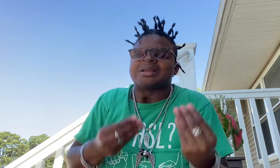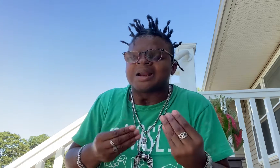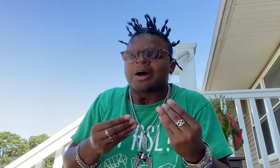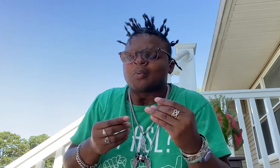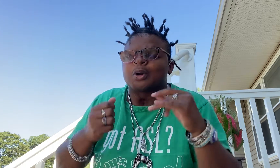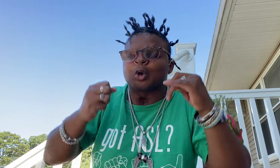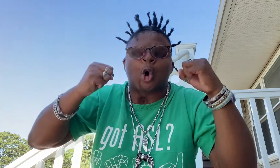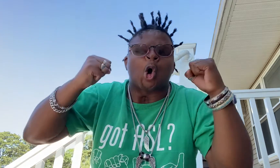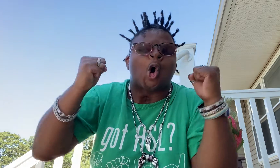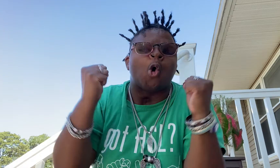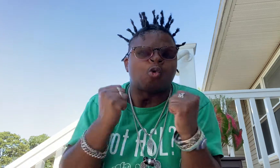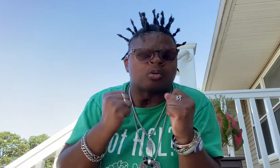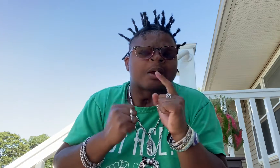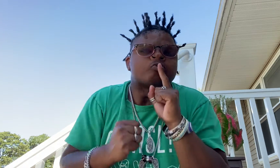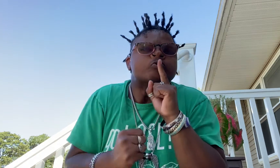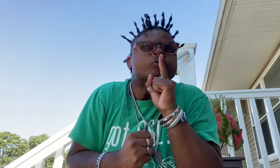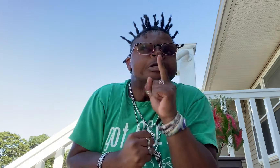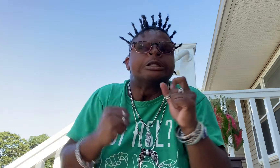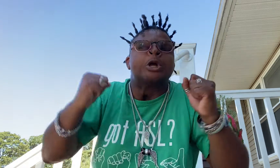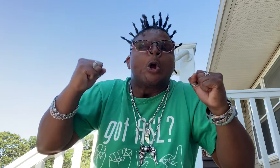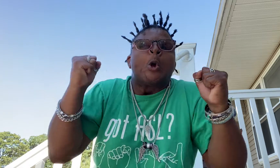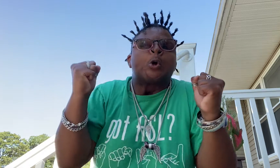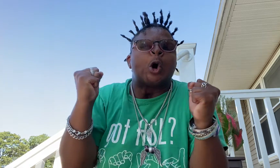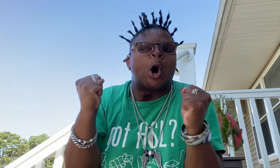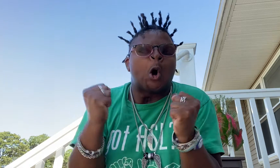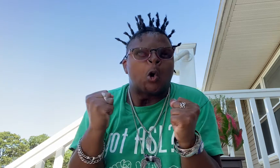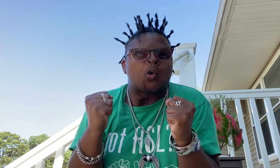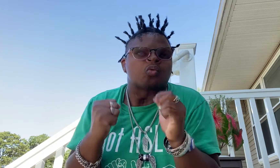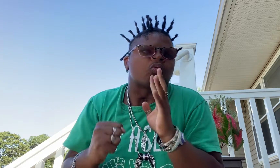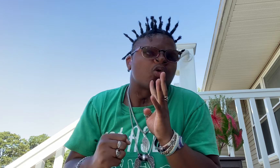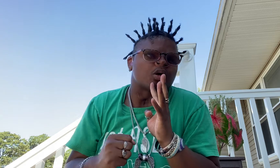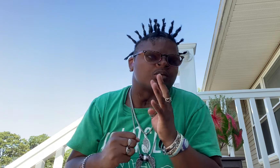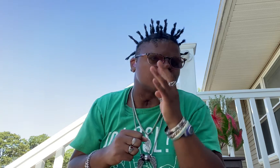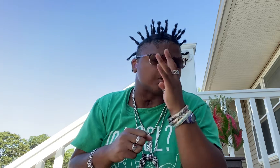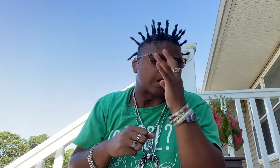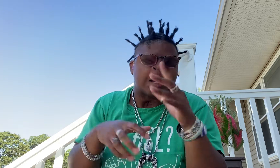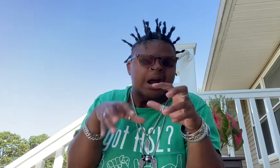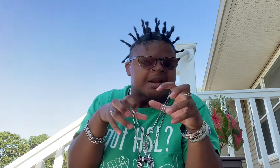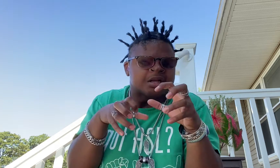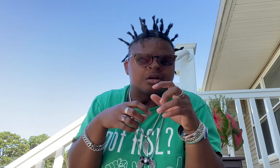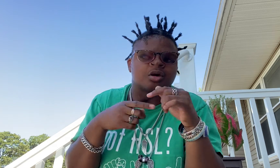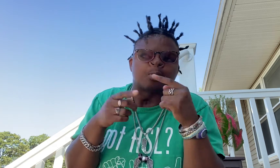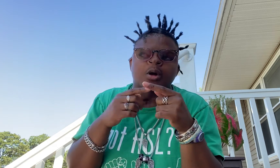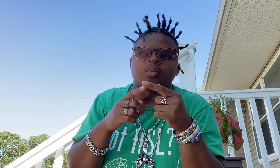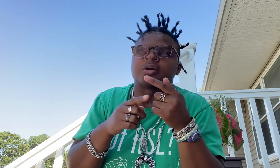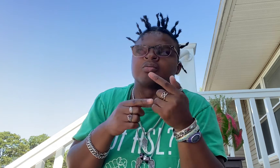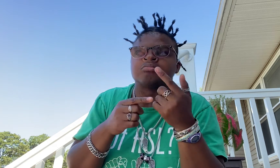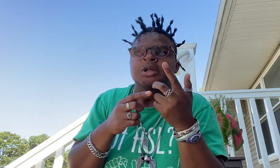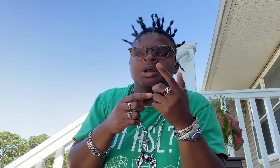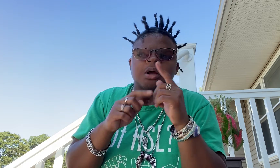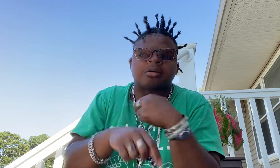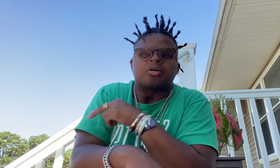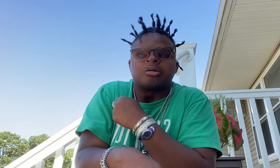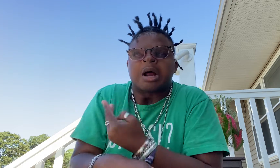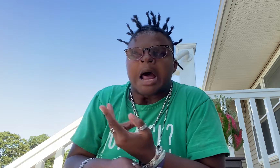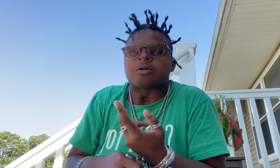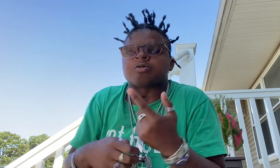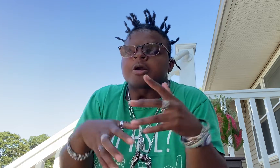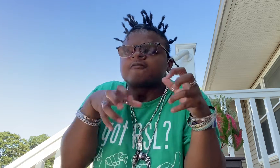out with cold, like really cold water. Well, not icy to the point where you had to go to the hospital and freeze